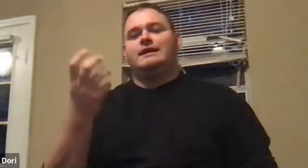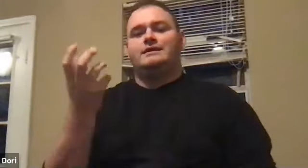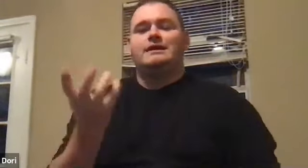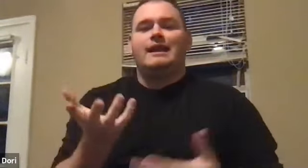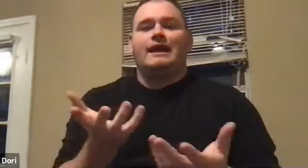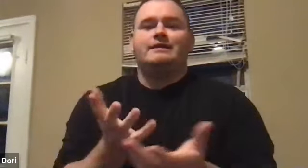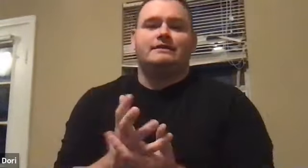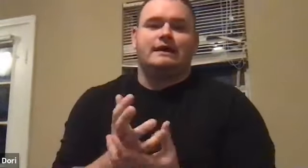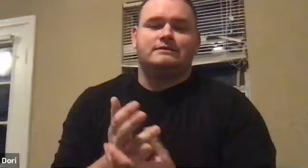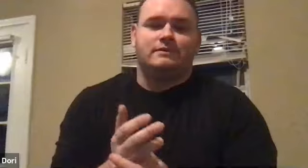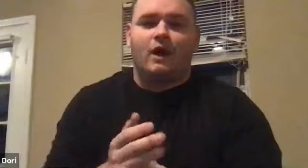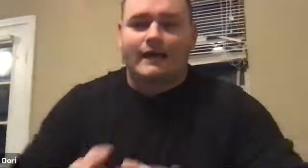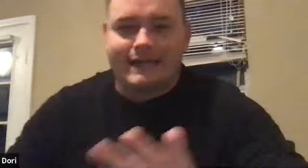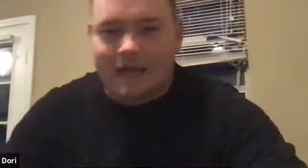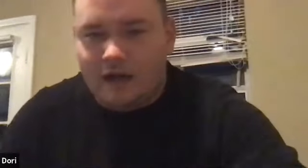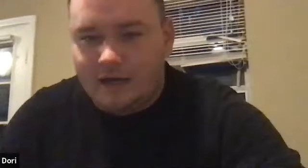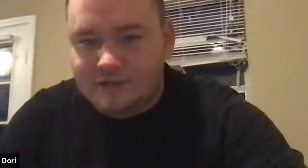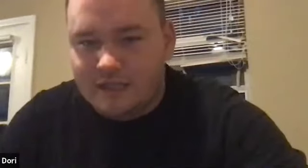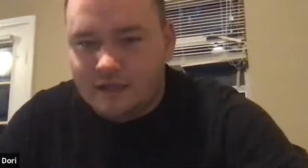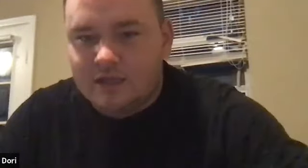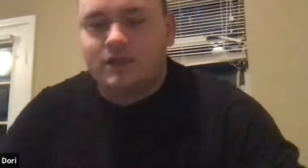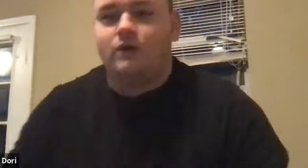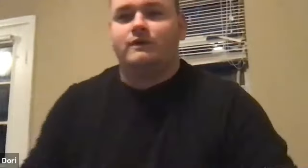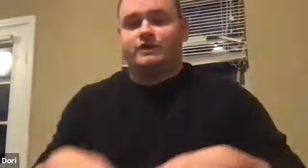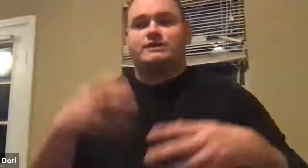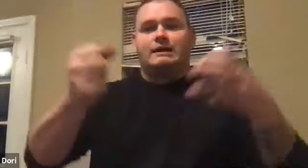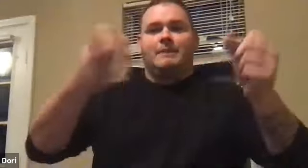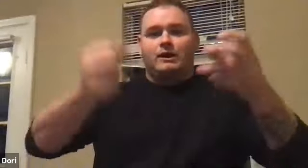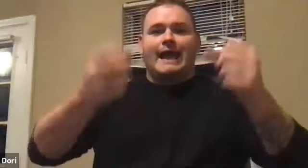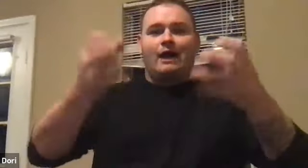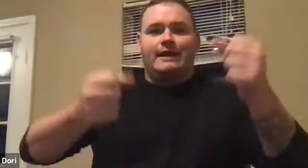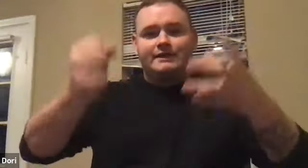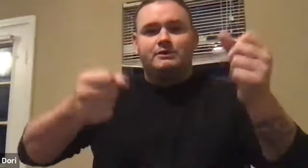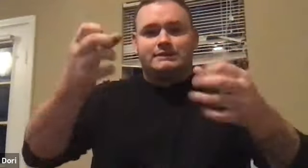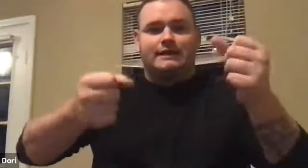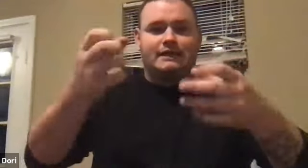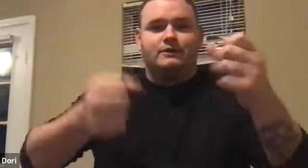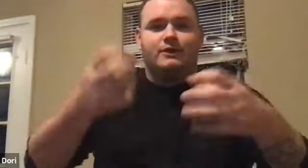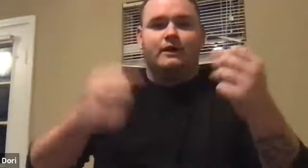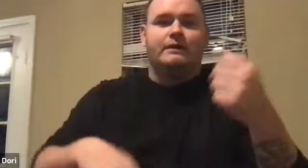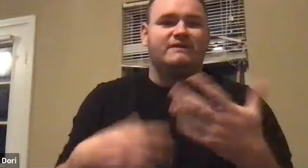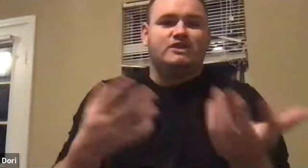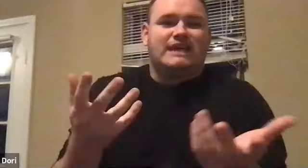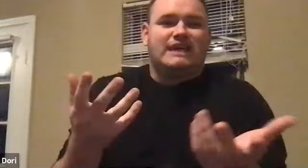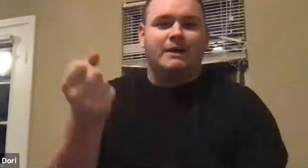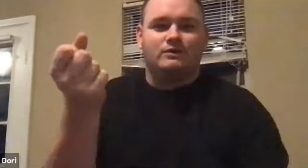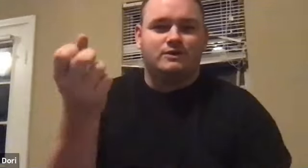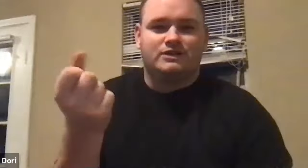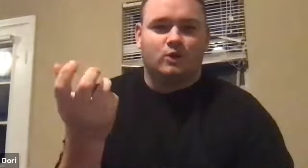then like I get it now. I understand. So if you're signing milk a cow, yeah, that's how you would do it. But if you're just signing milk, you can shorten